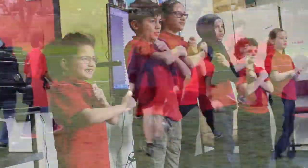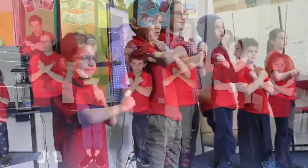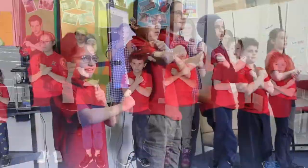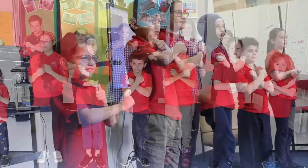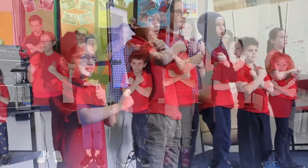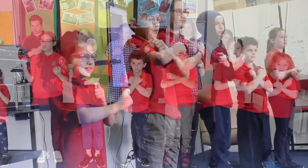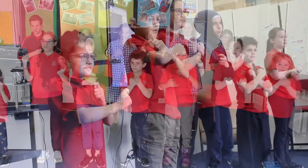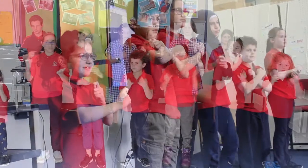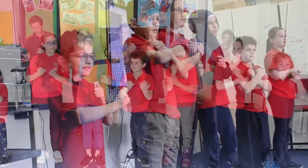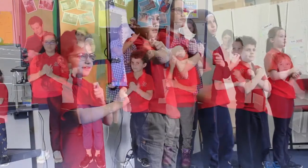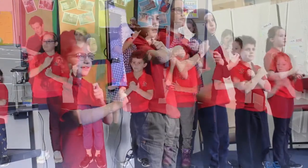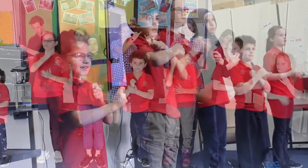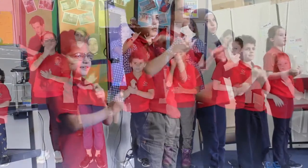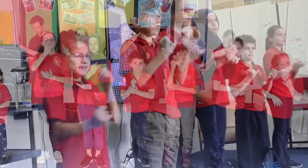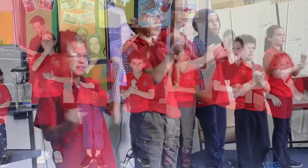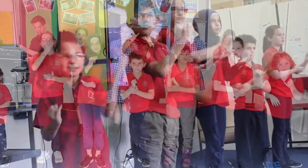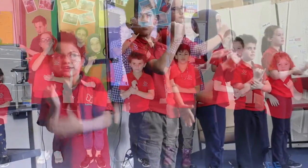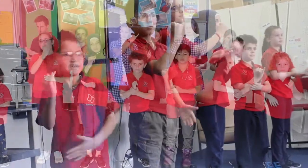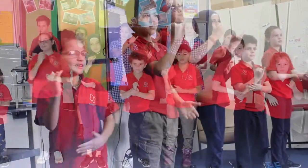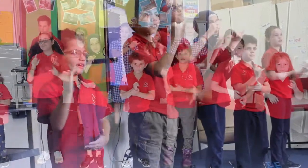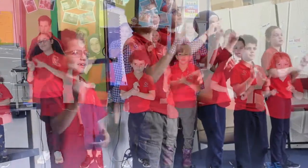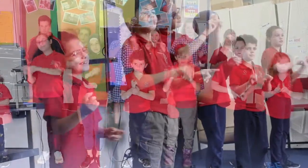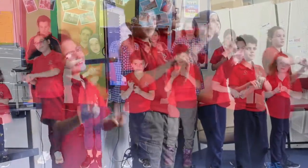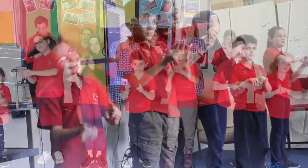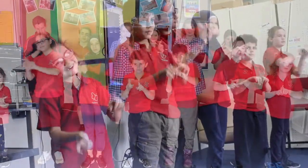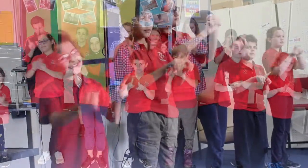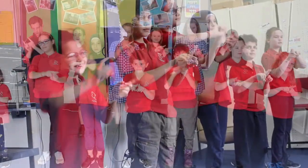heal. Don't judge, just walk with me.